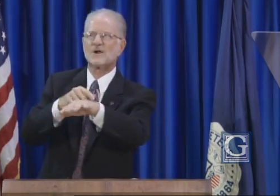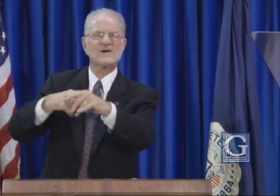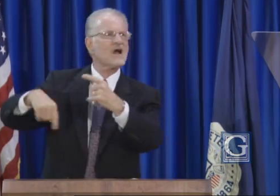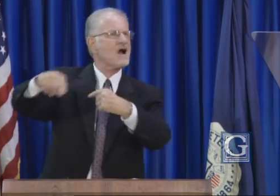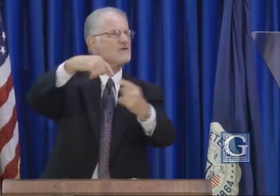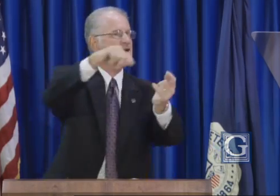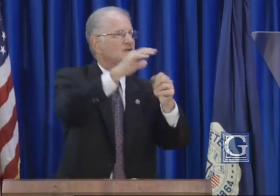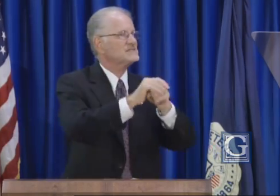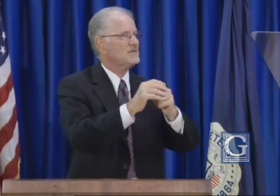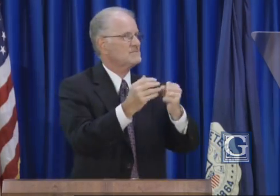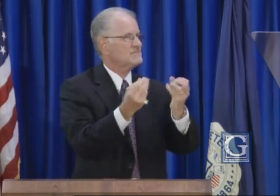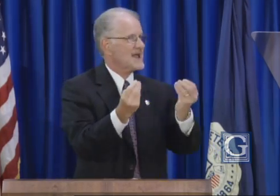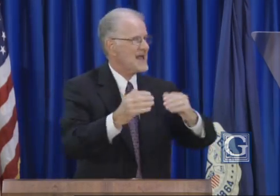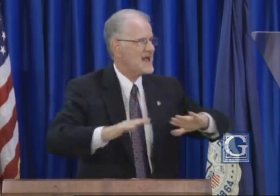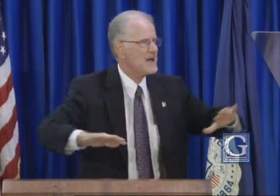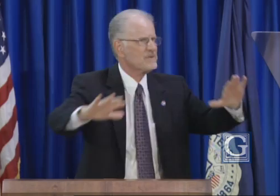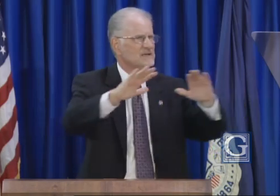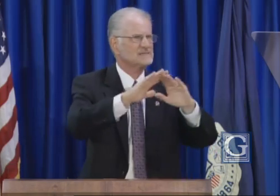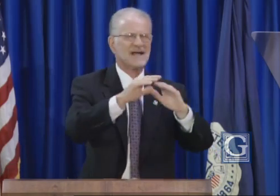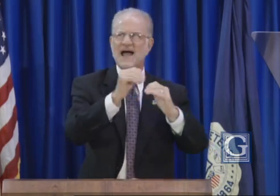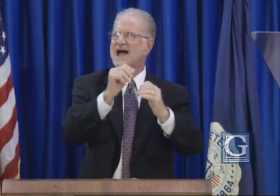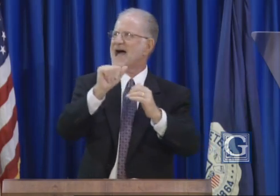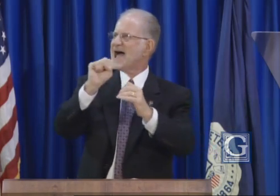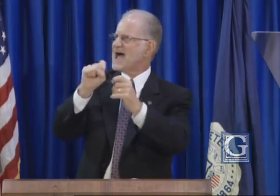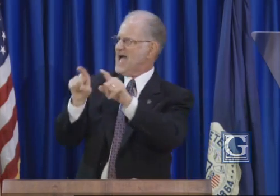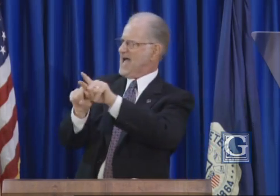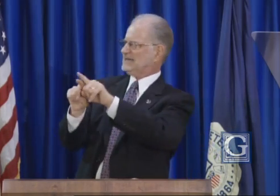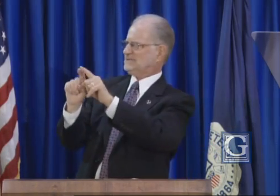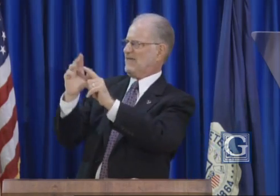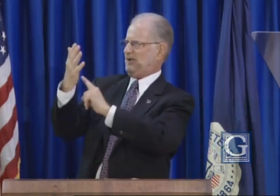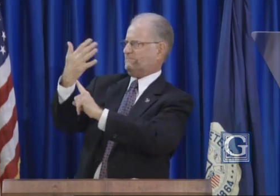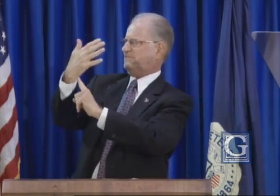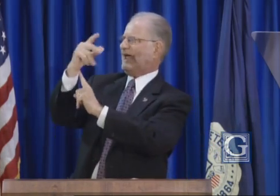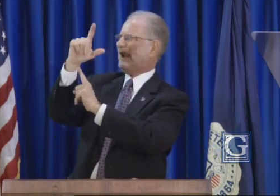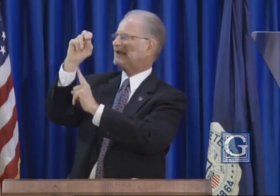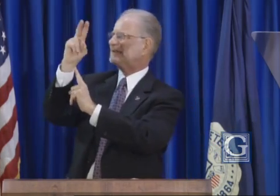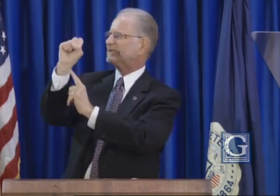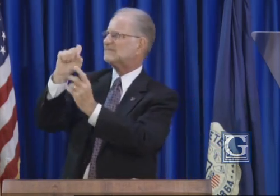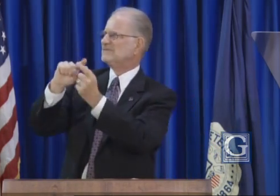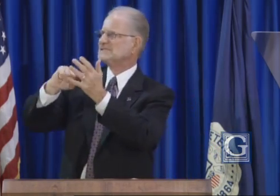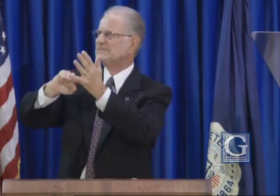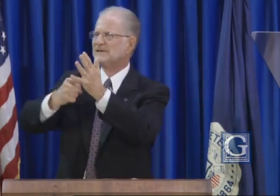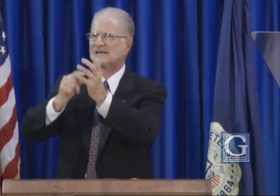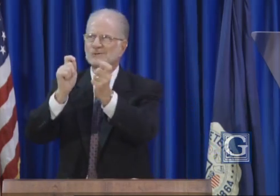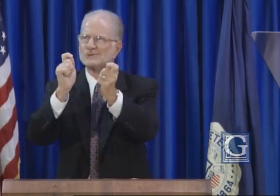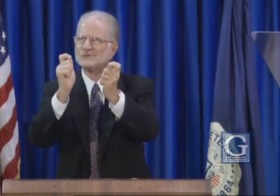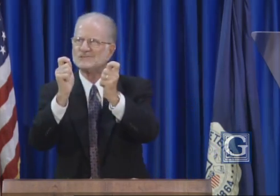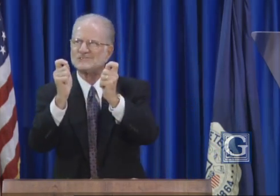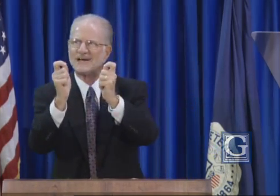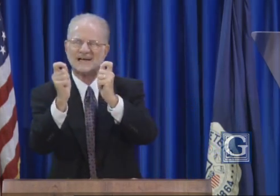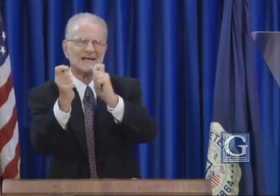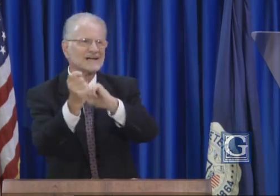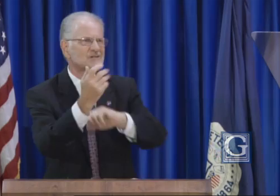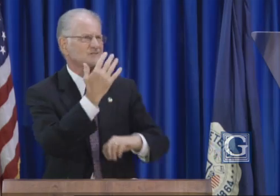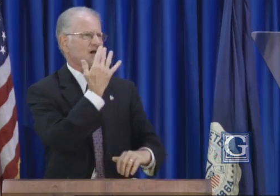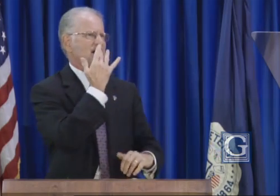I think of walking slowly across the campus, just as the leaves begin to change their